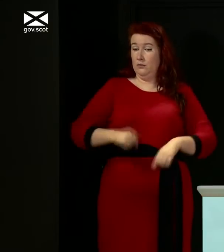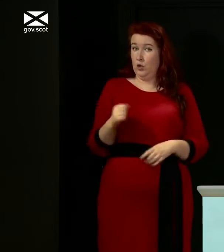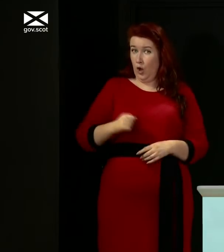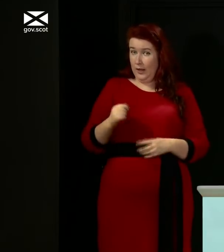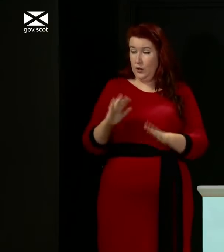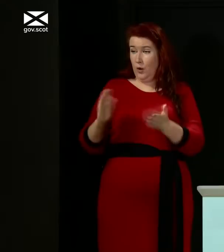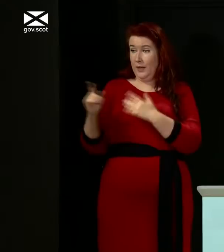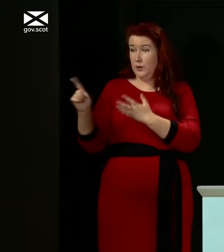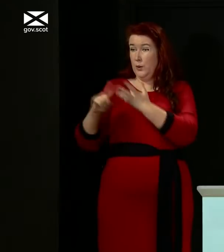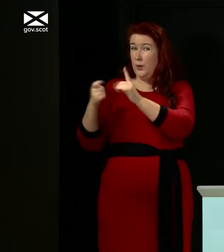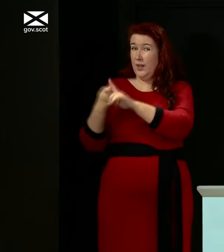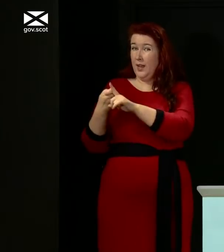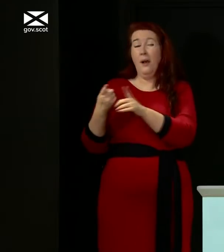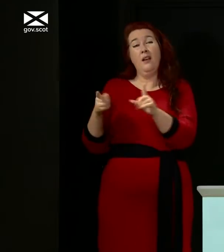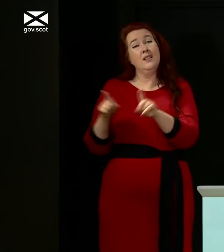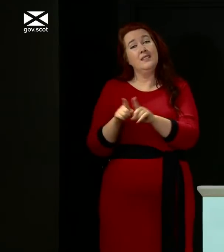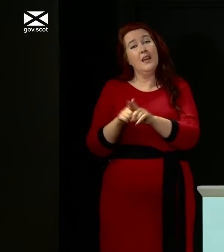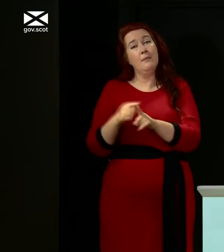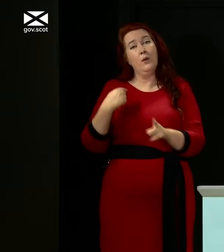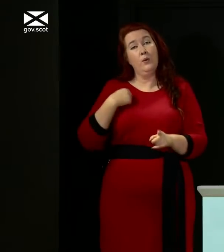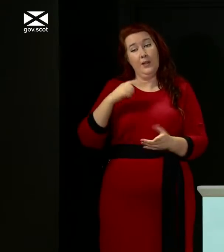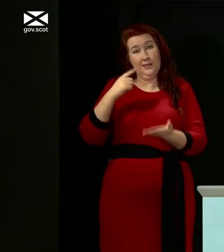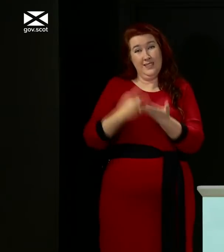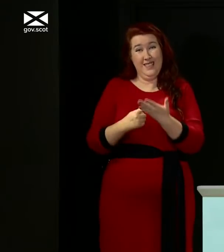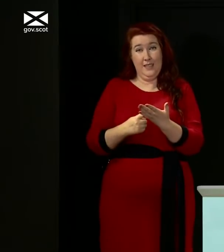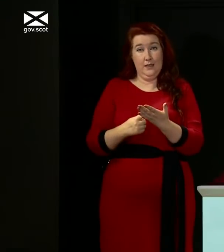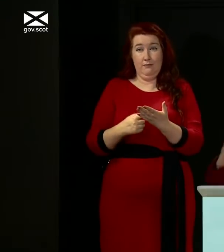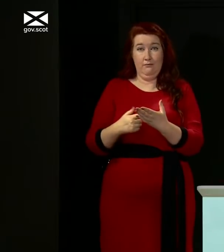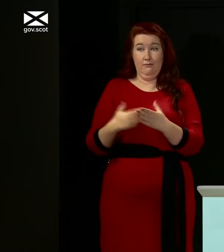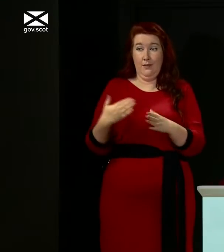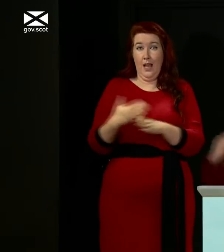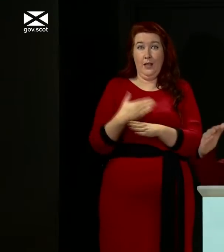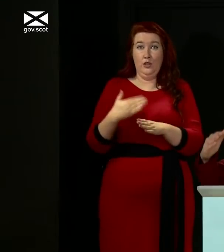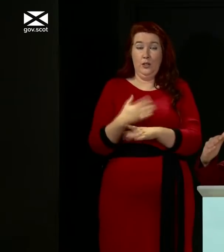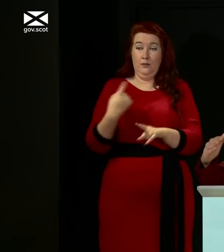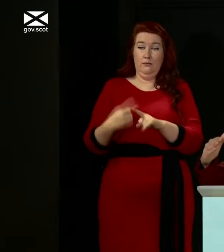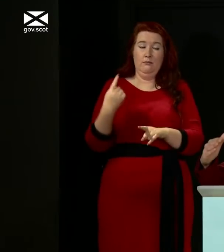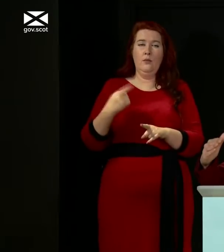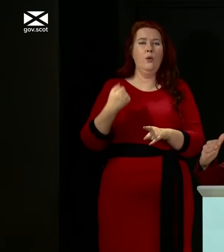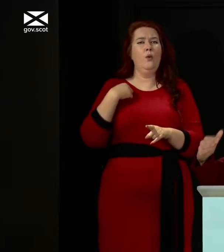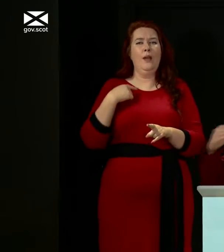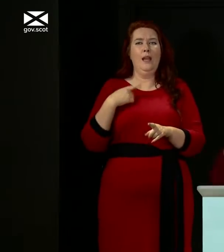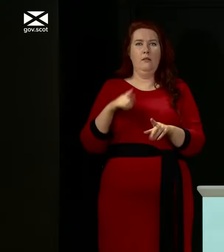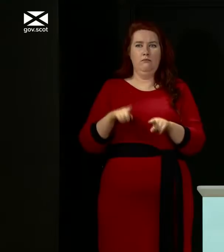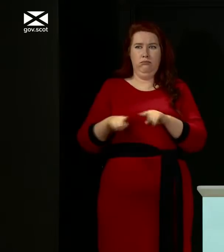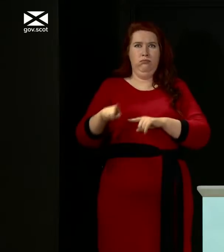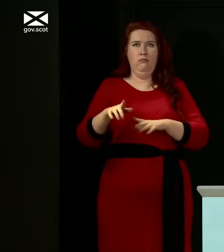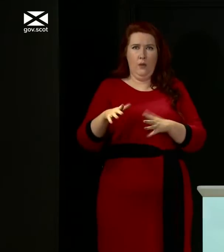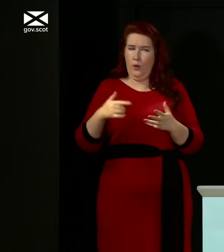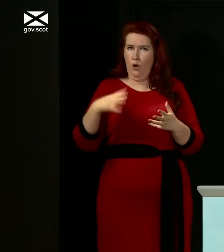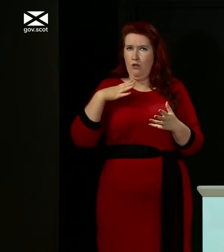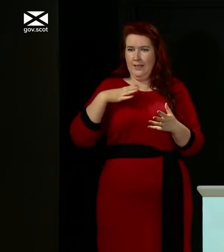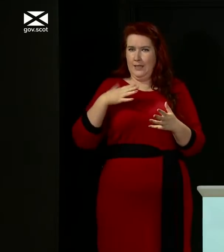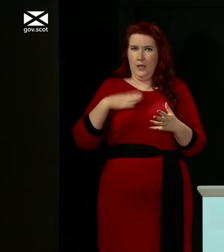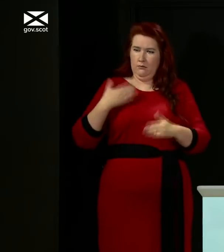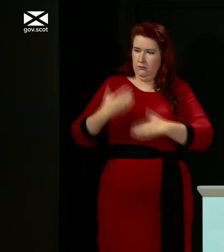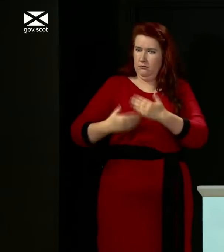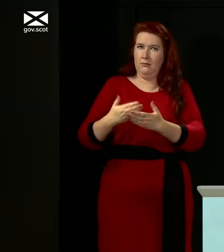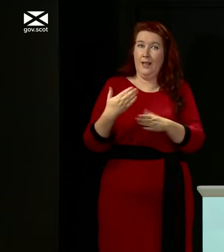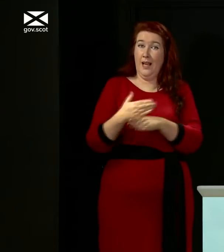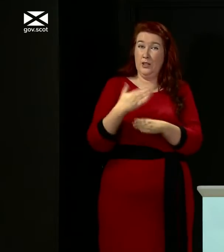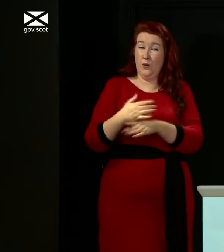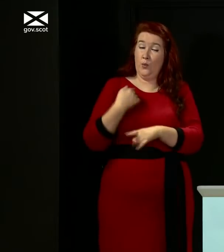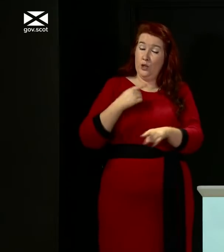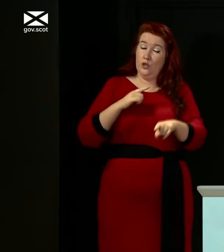UK, but so too is the fact that we've decided to act much earlier in the curve of this wave of the pandemic to get it under control. We are trying to